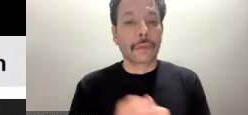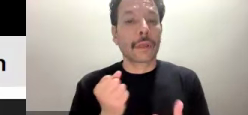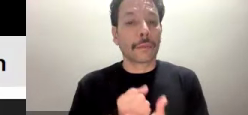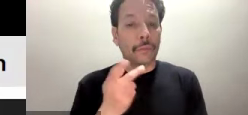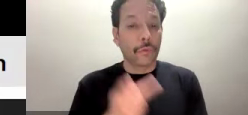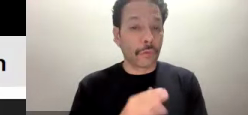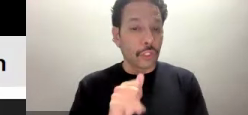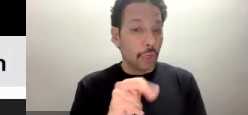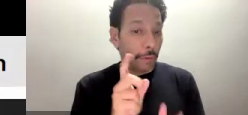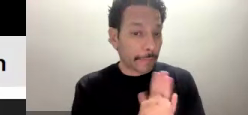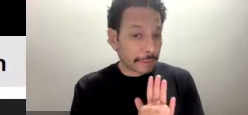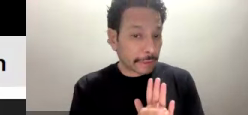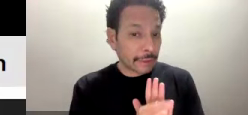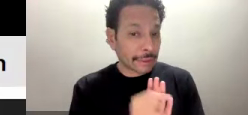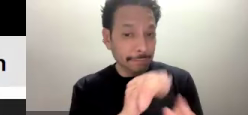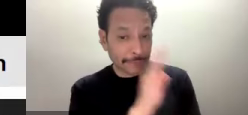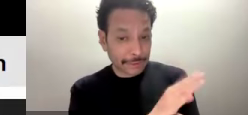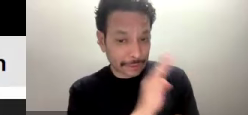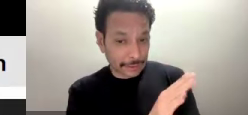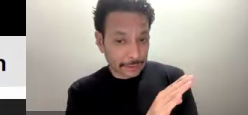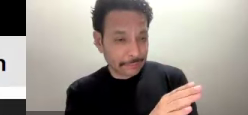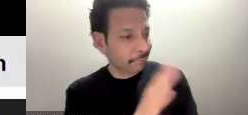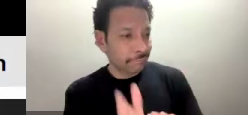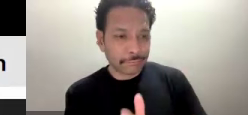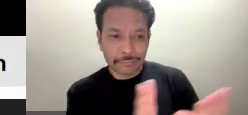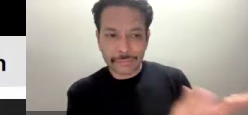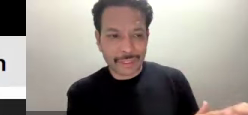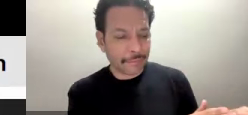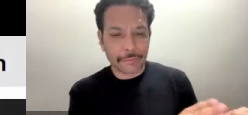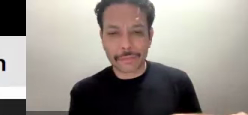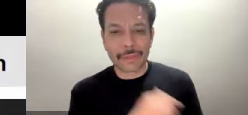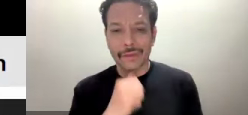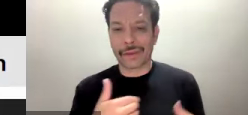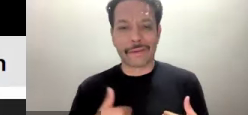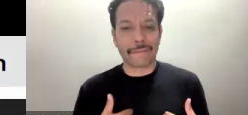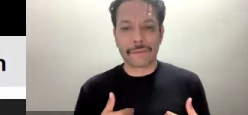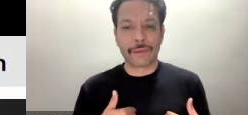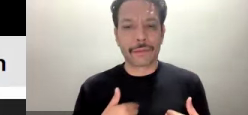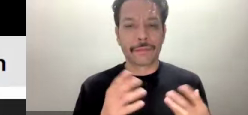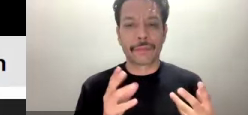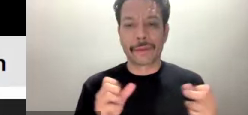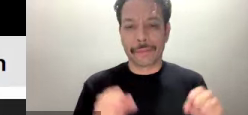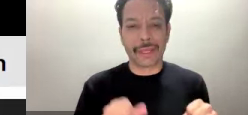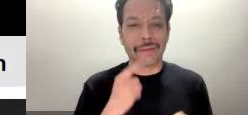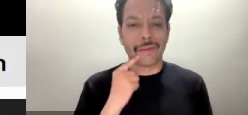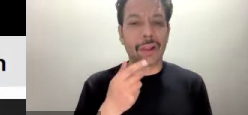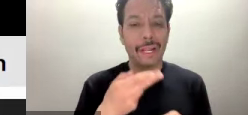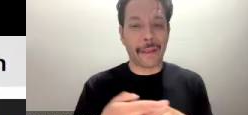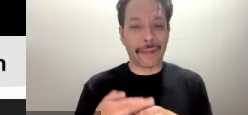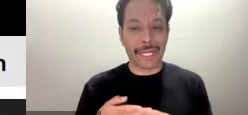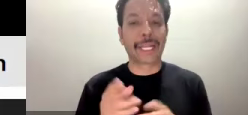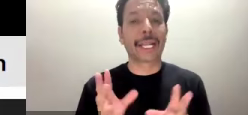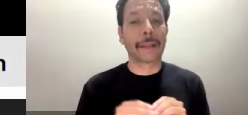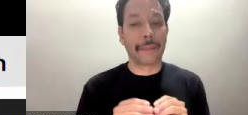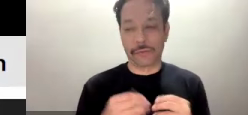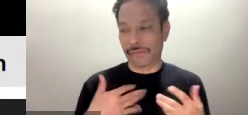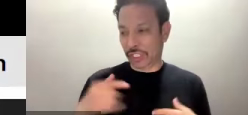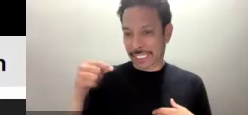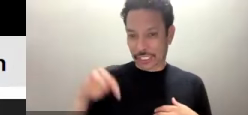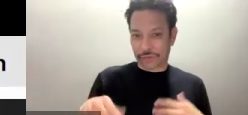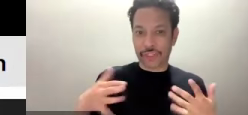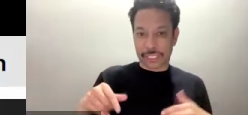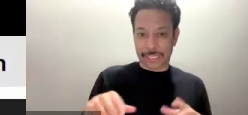approve the January minutes, so that business was skipped, and we didn't have the ability to do the nominating committee. We did that this meeting, so